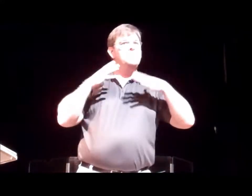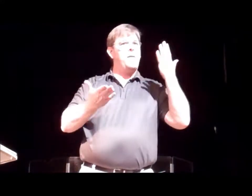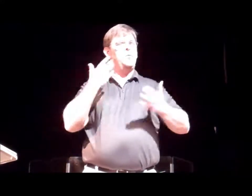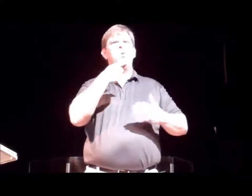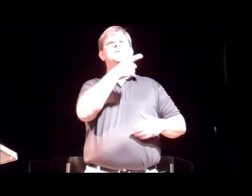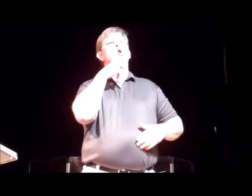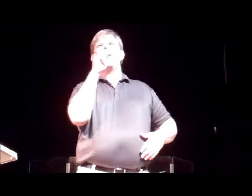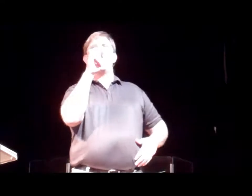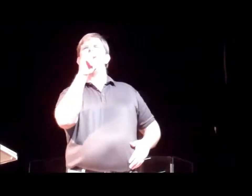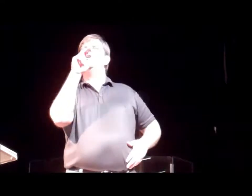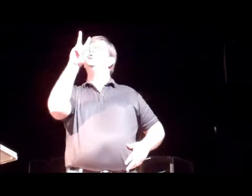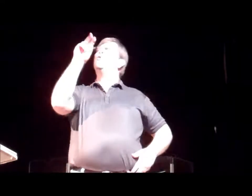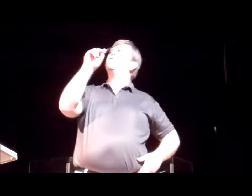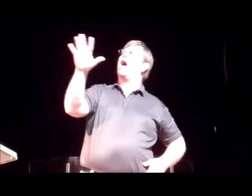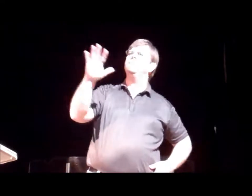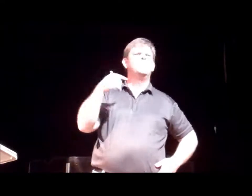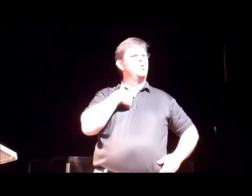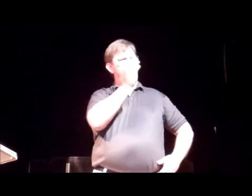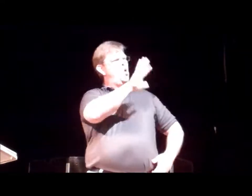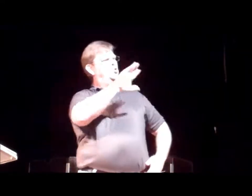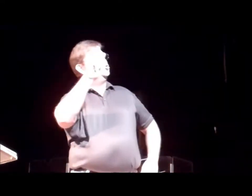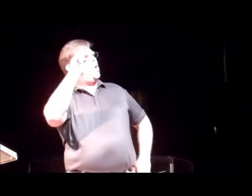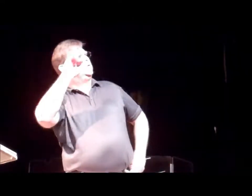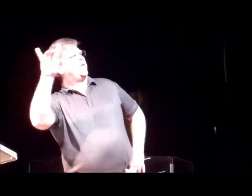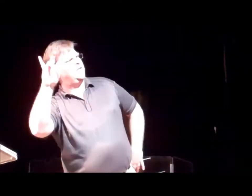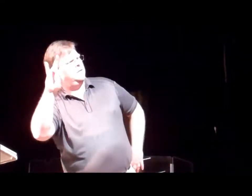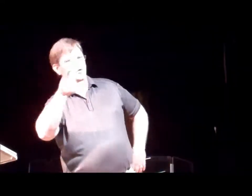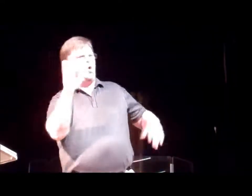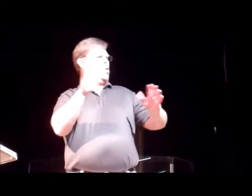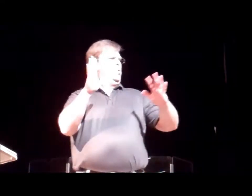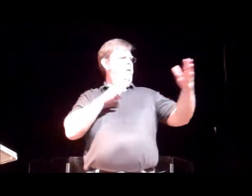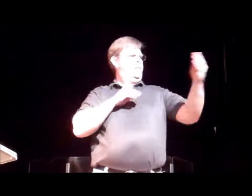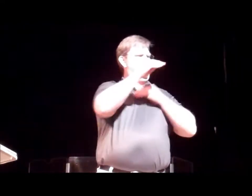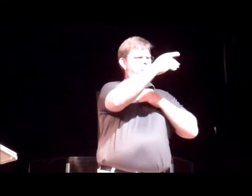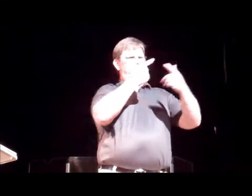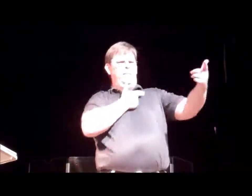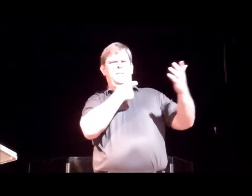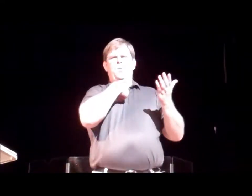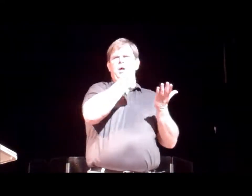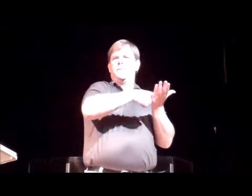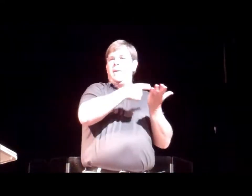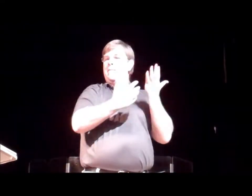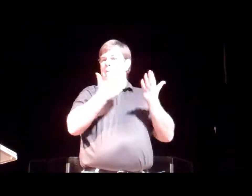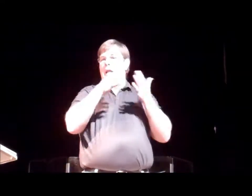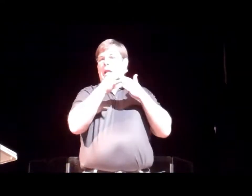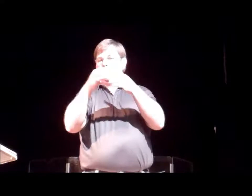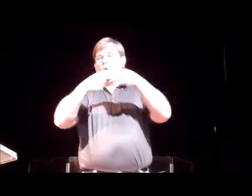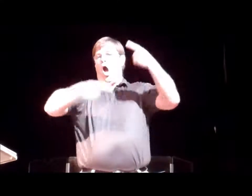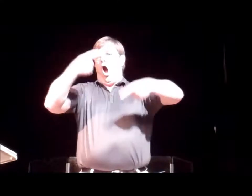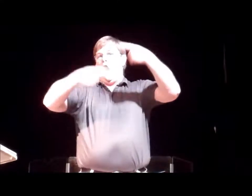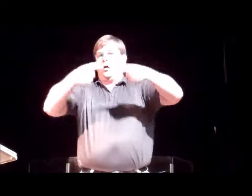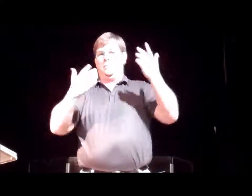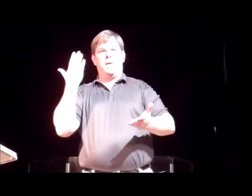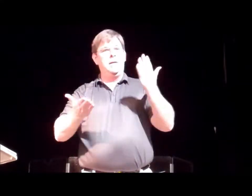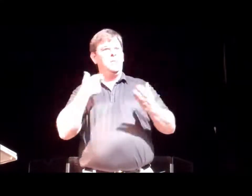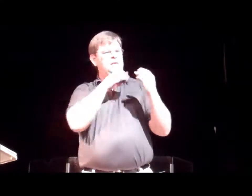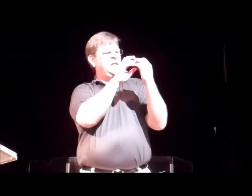on vacation, she'd say, no, that was 2005. But I'd say, no, it was 2007, dear. No, it was 2005. Honey. Well, and then it would lead to some kind